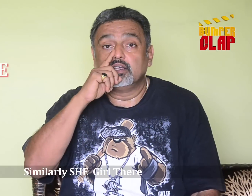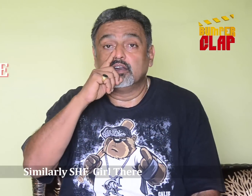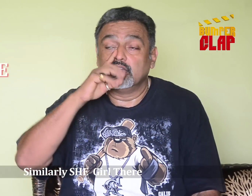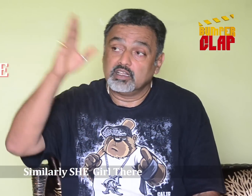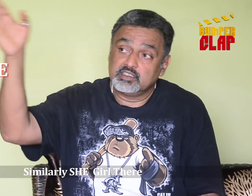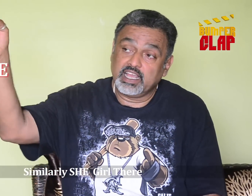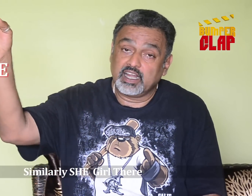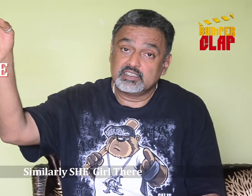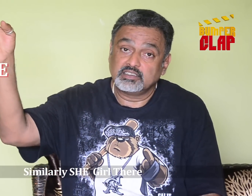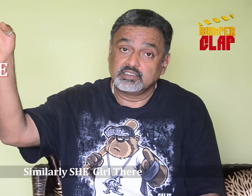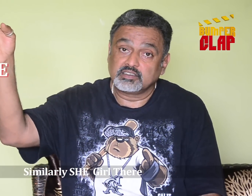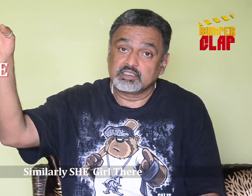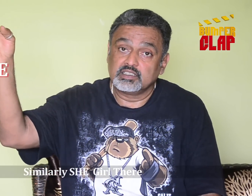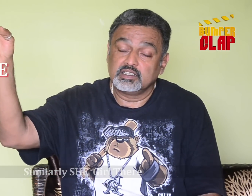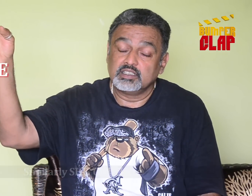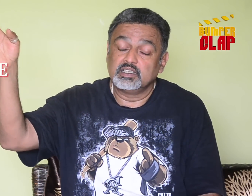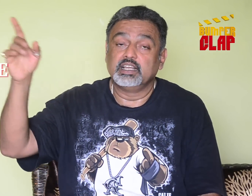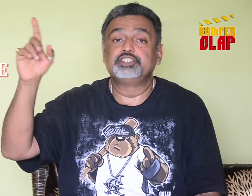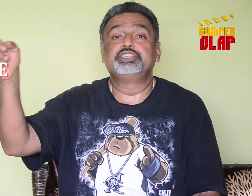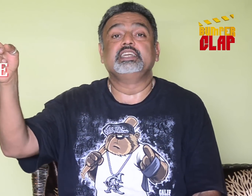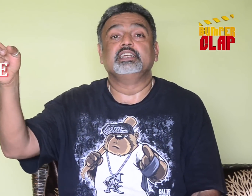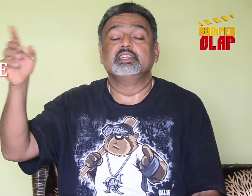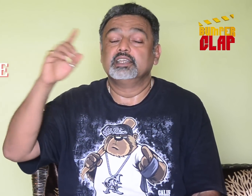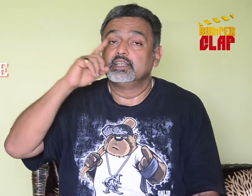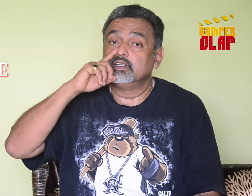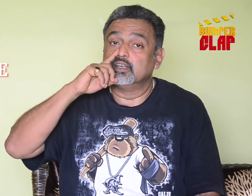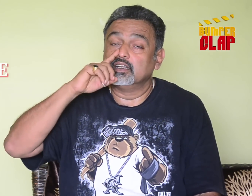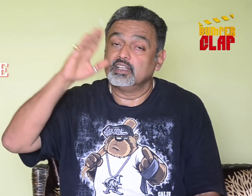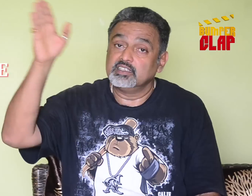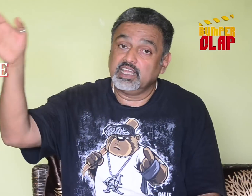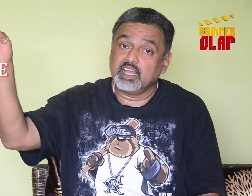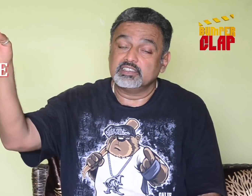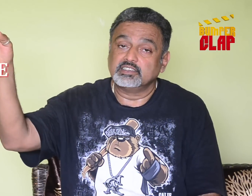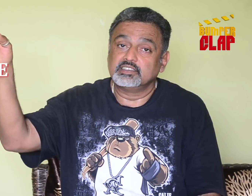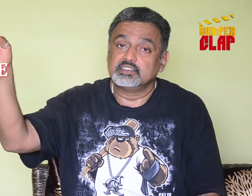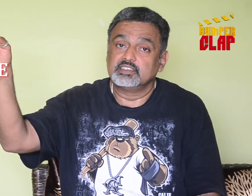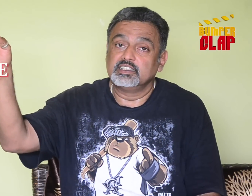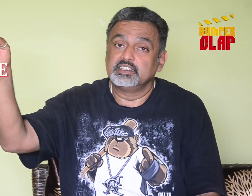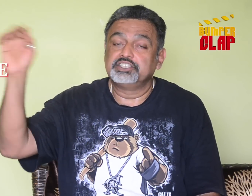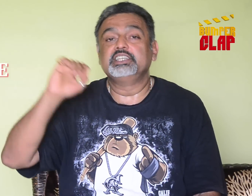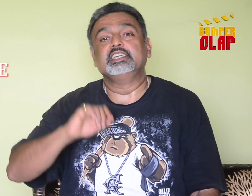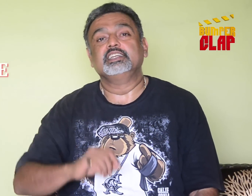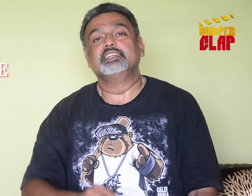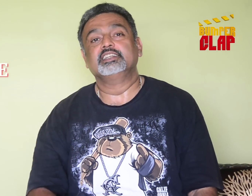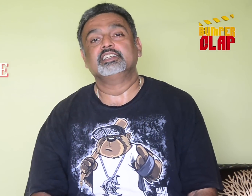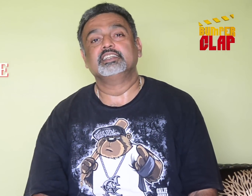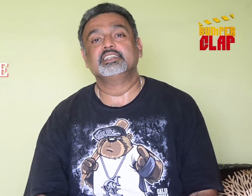girl there, is she, girl there. She.